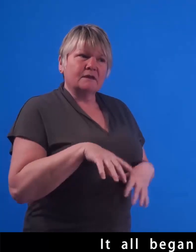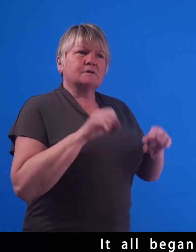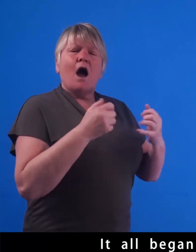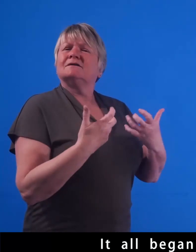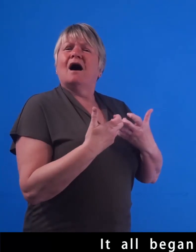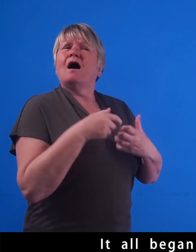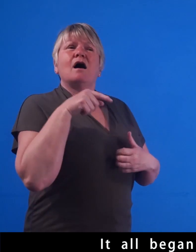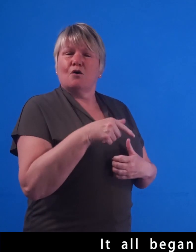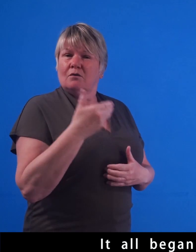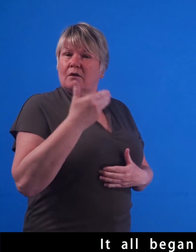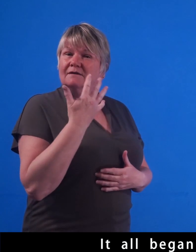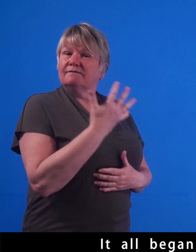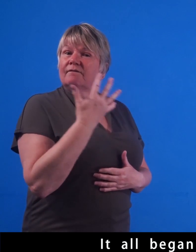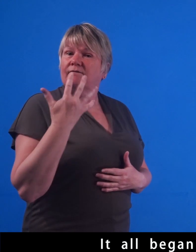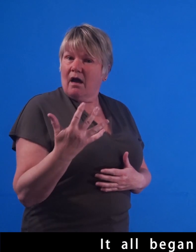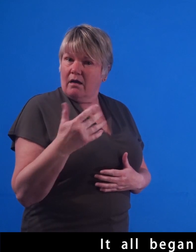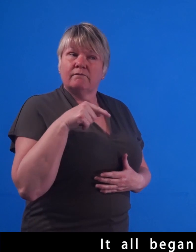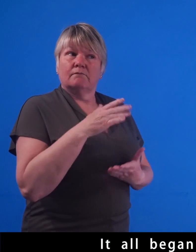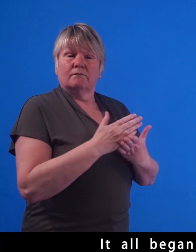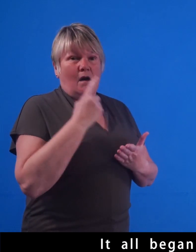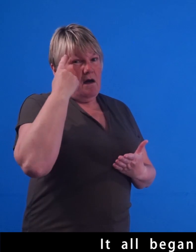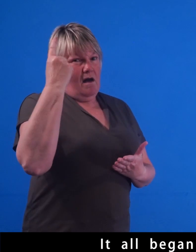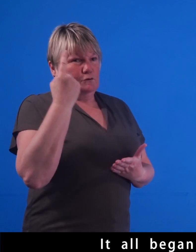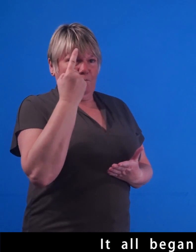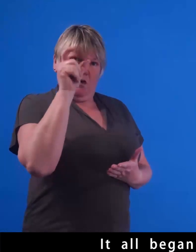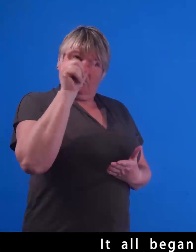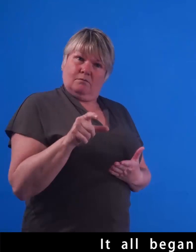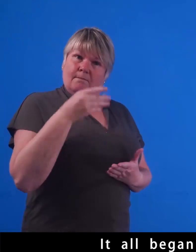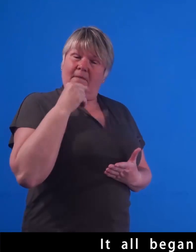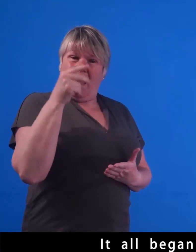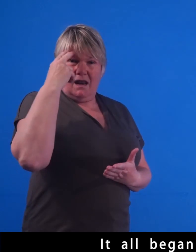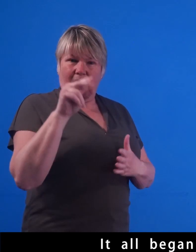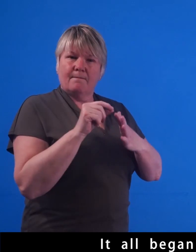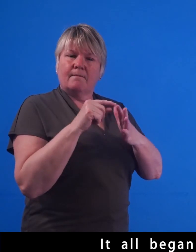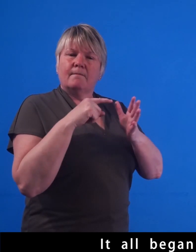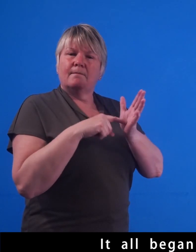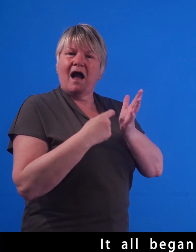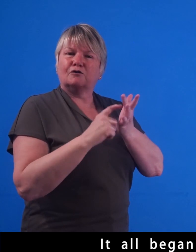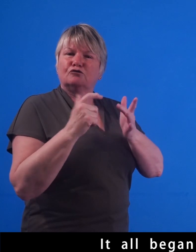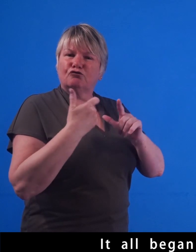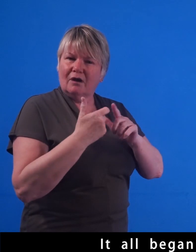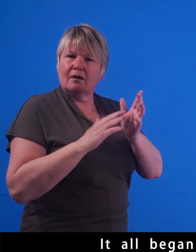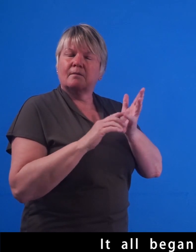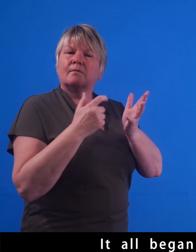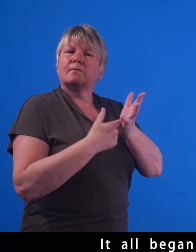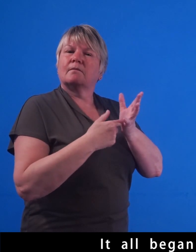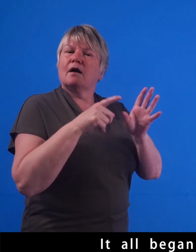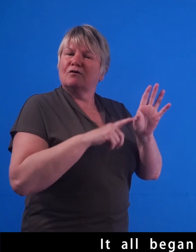It all began in 1955 and was the idea of one man, Patrick Murray.